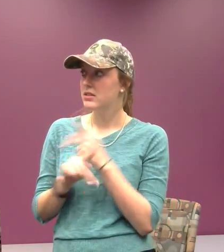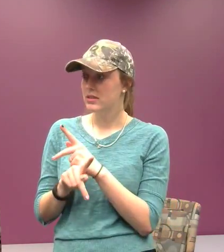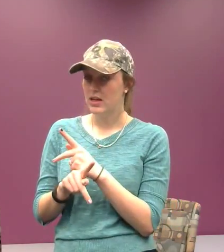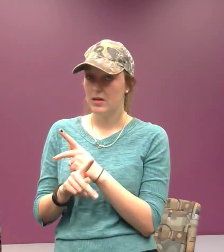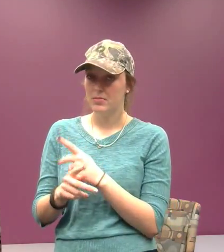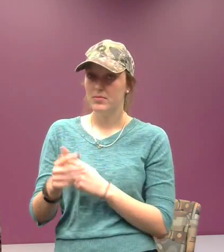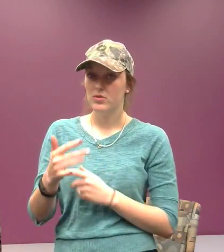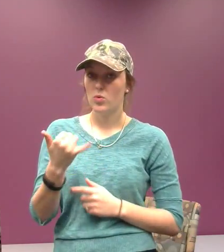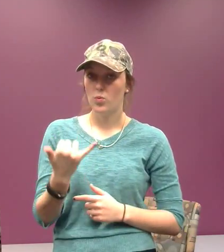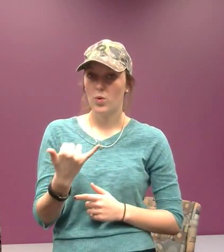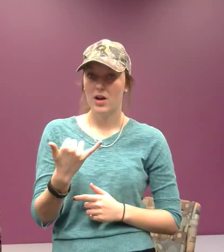squared.